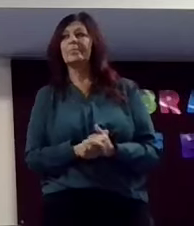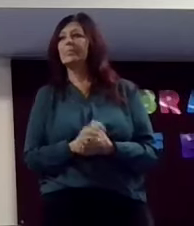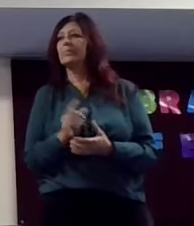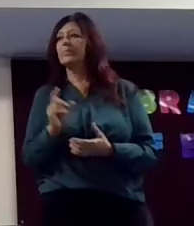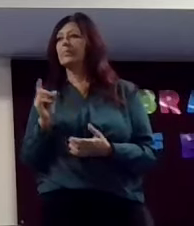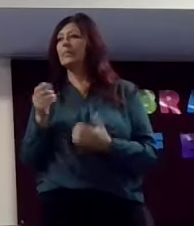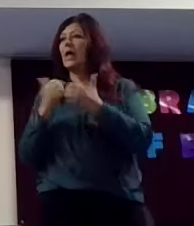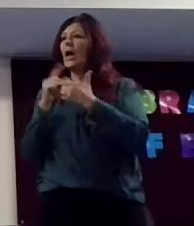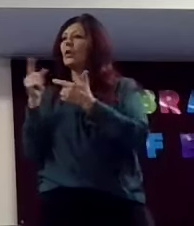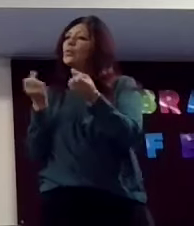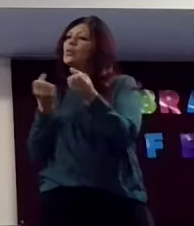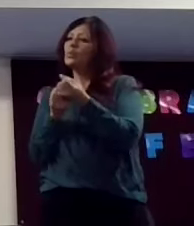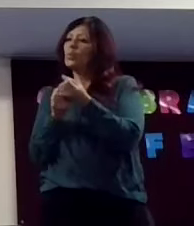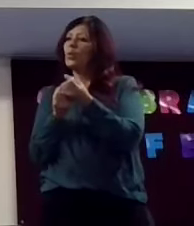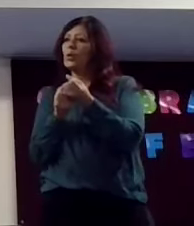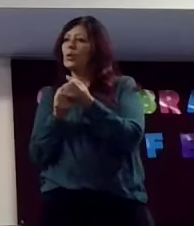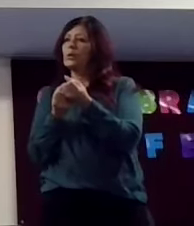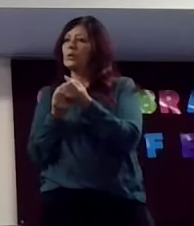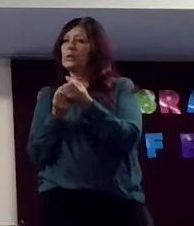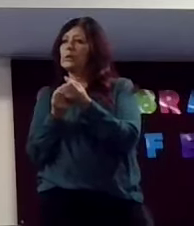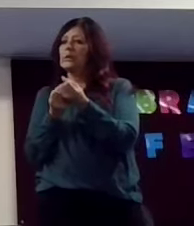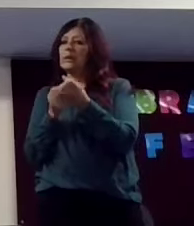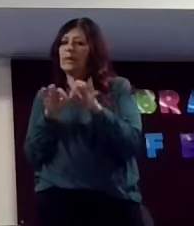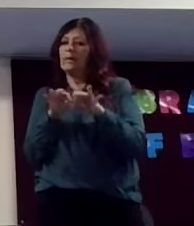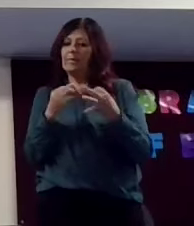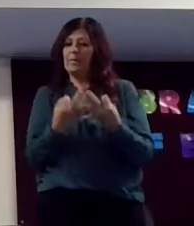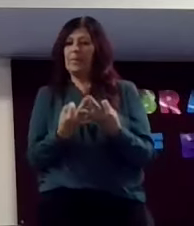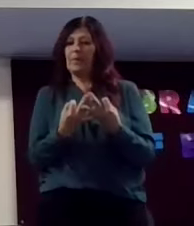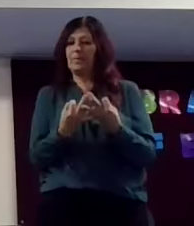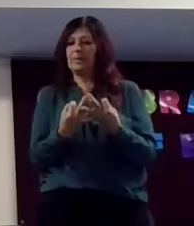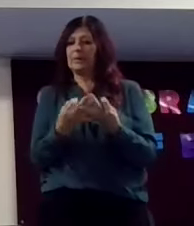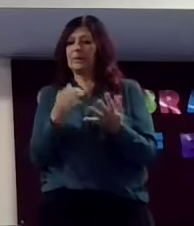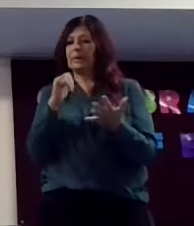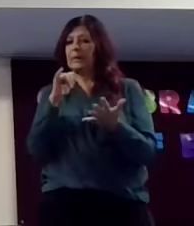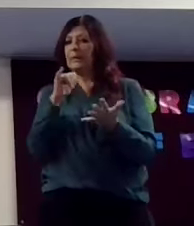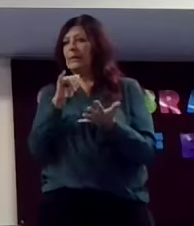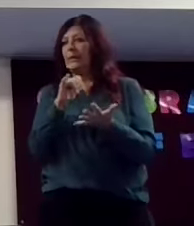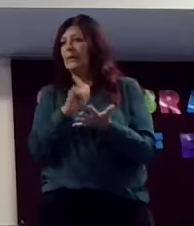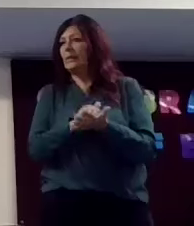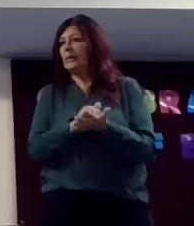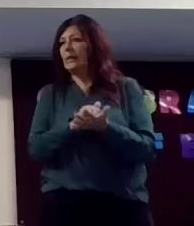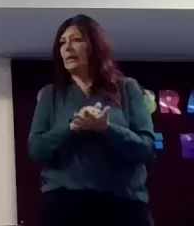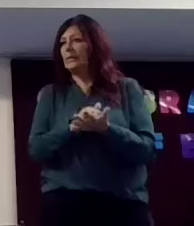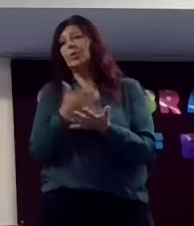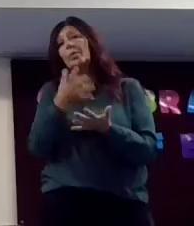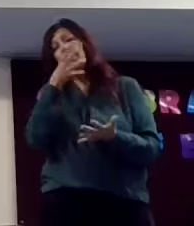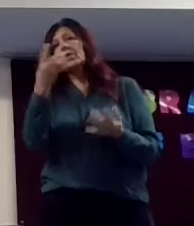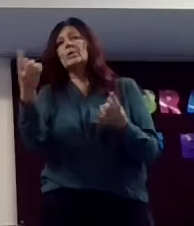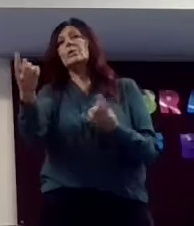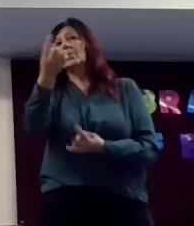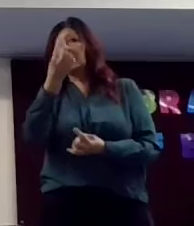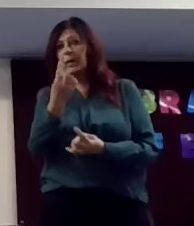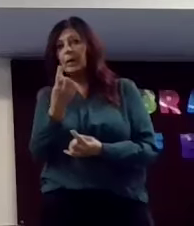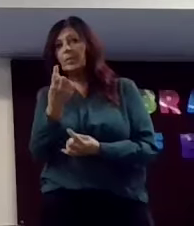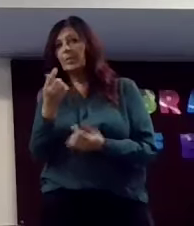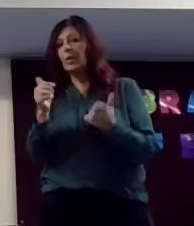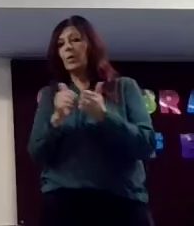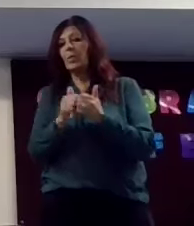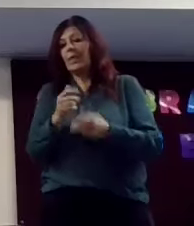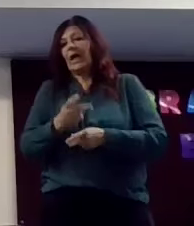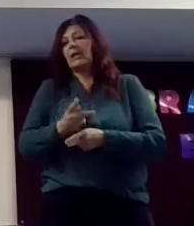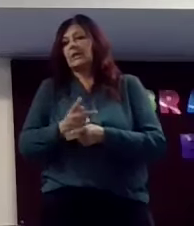How do you support families that are coming to you or parents that are coming to you